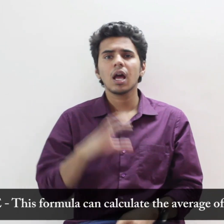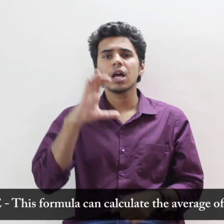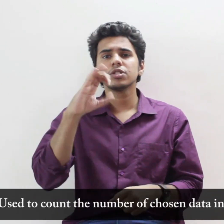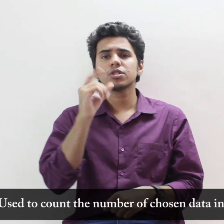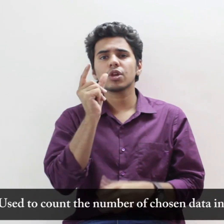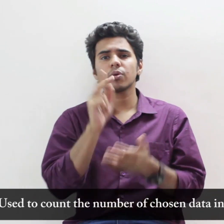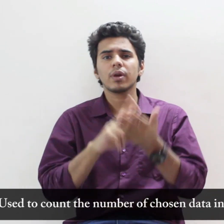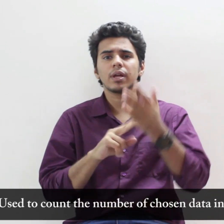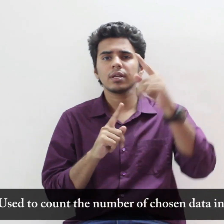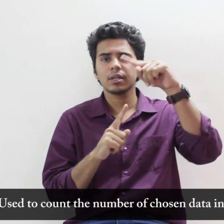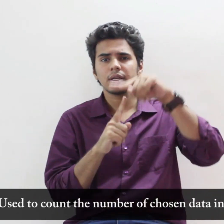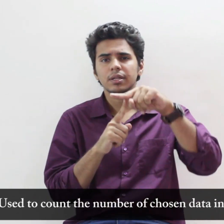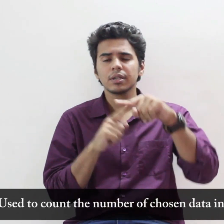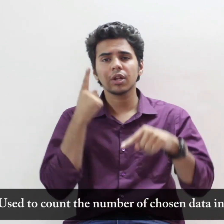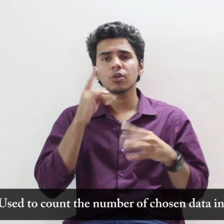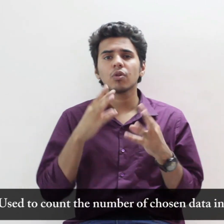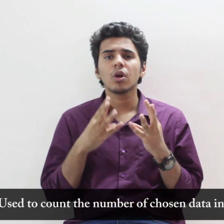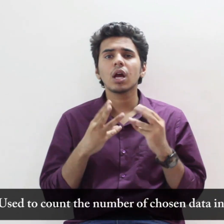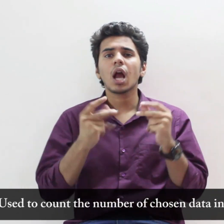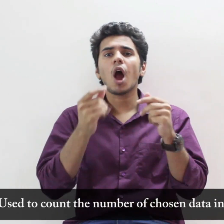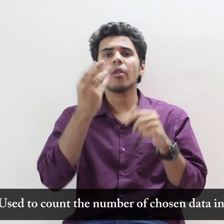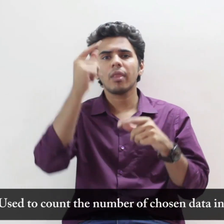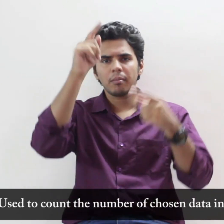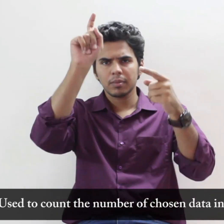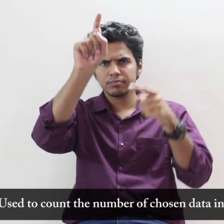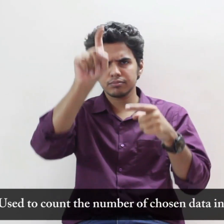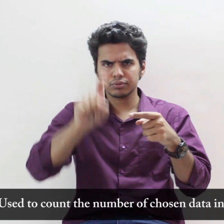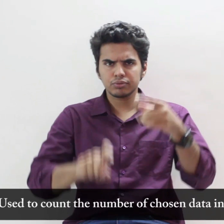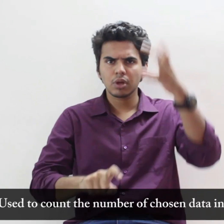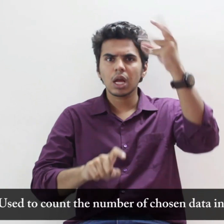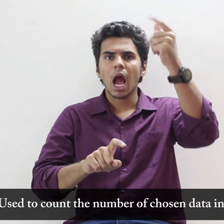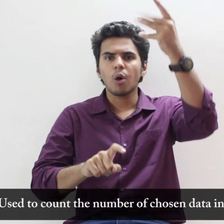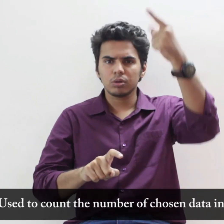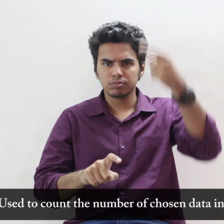Count, used to count the number of chosen data in the range of cells.